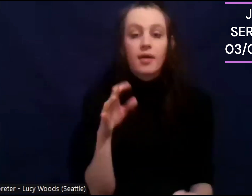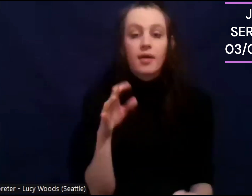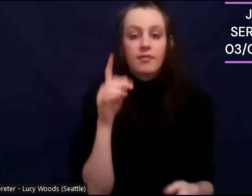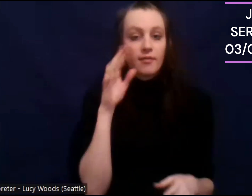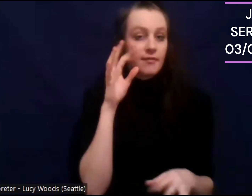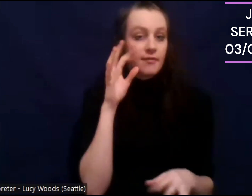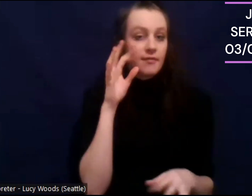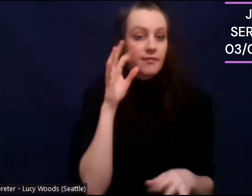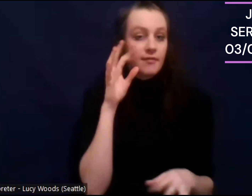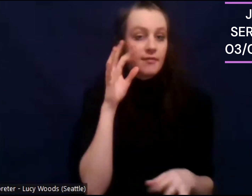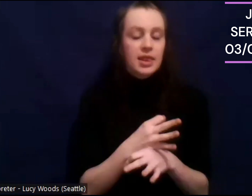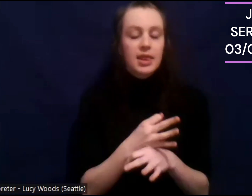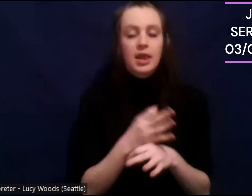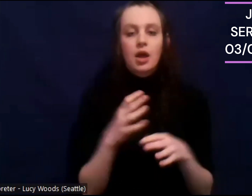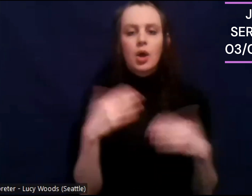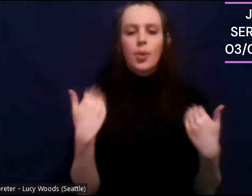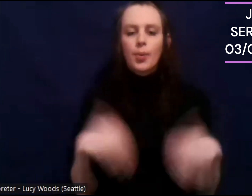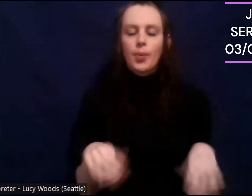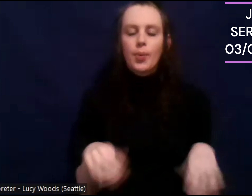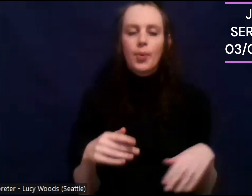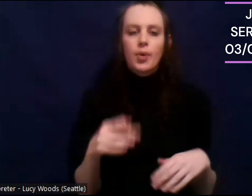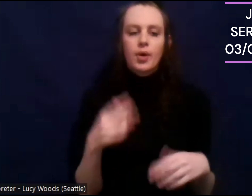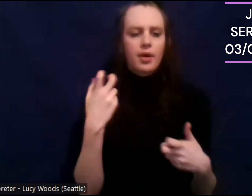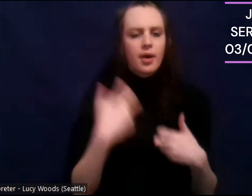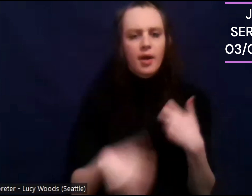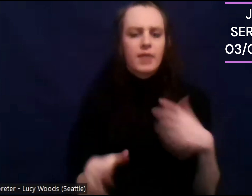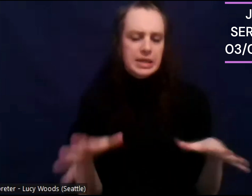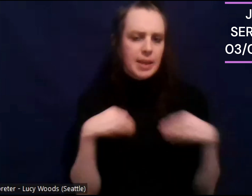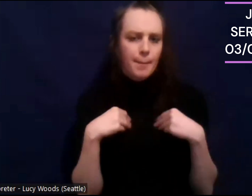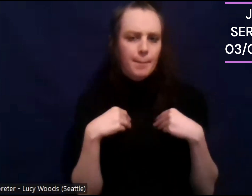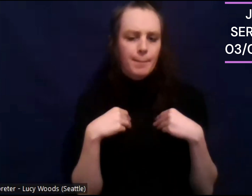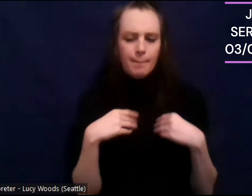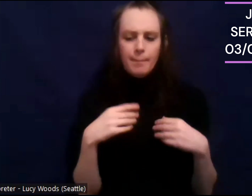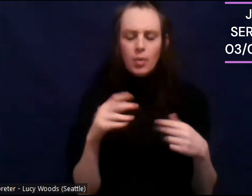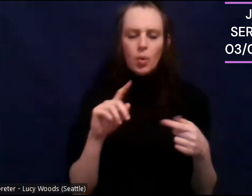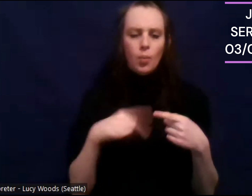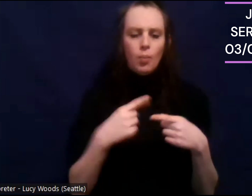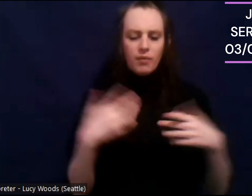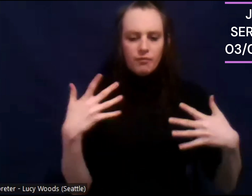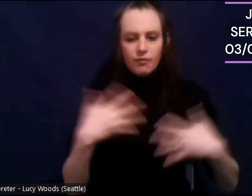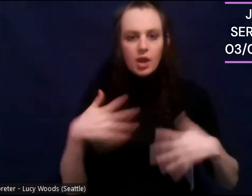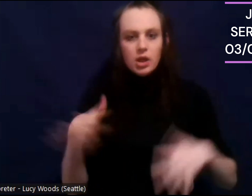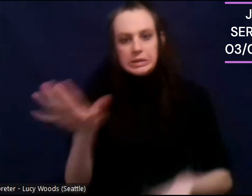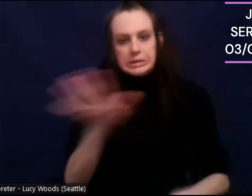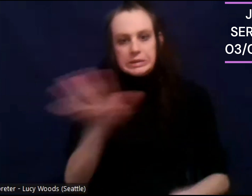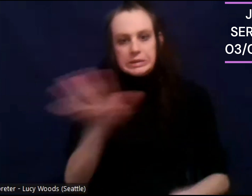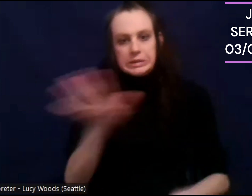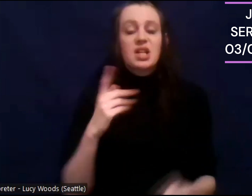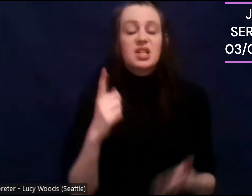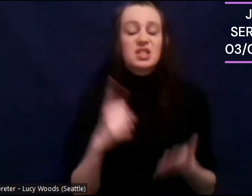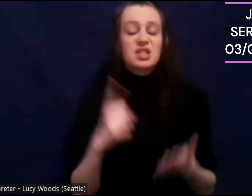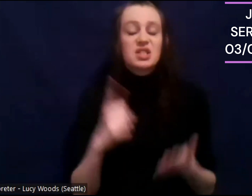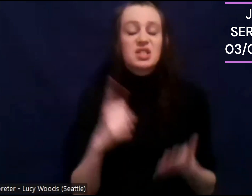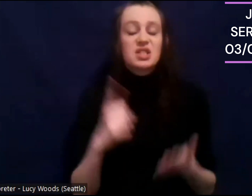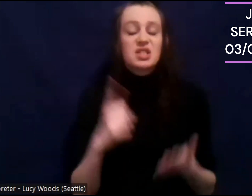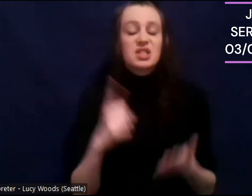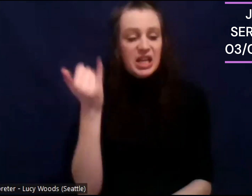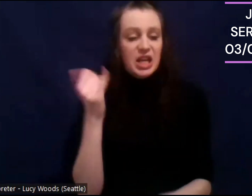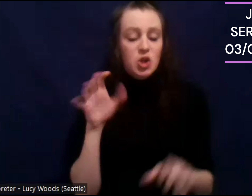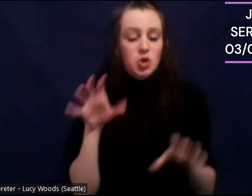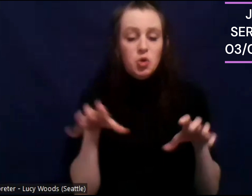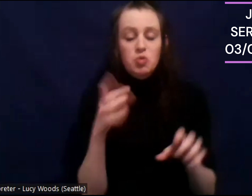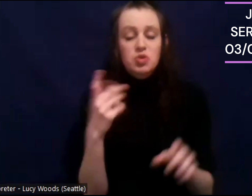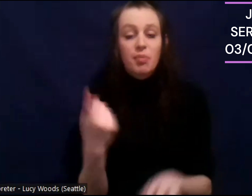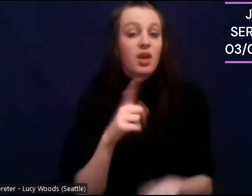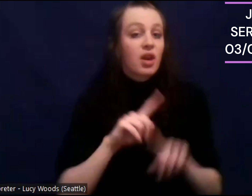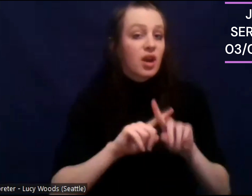and anger abound in and around me. Sometimes just the idea of doing something different, something I'm not accustomed to doing,